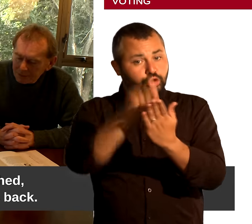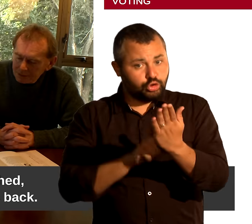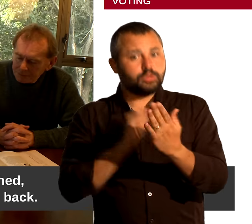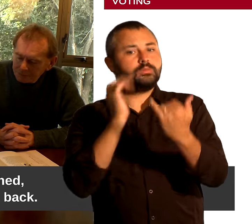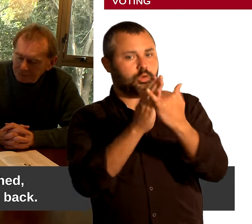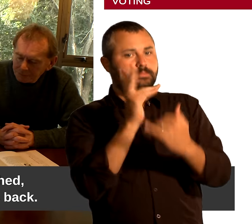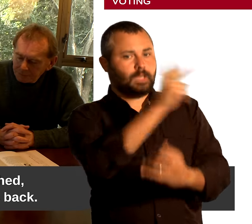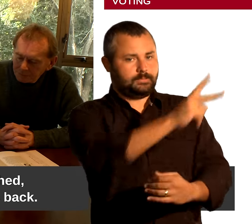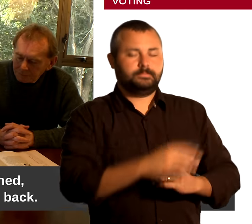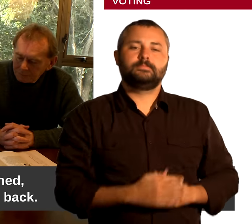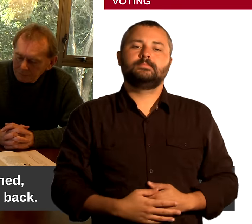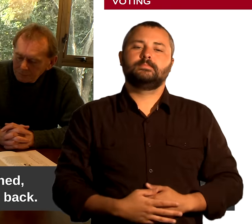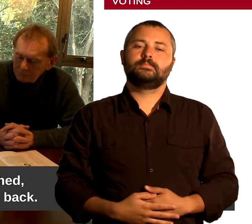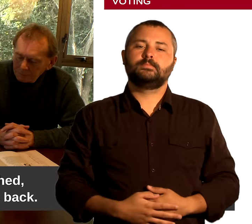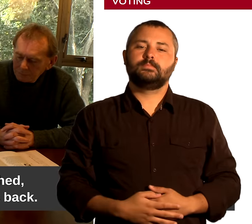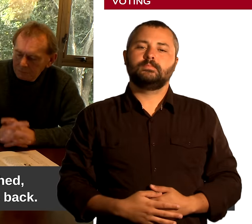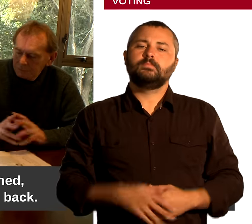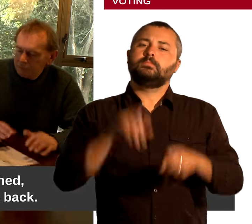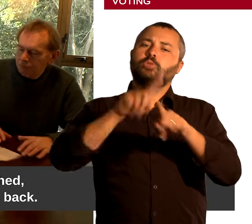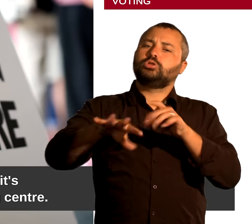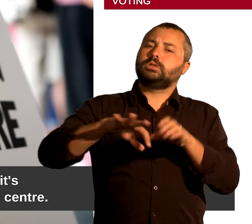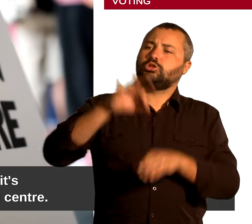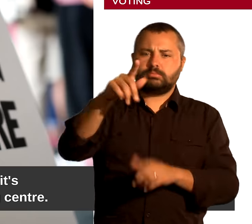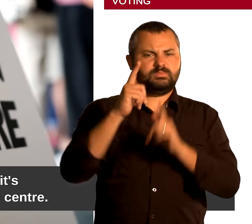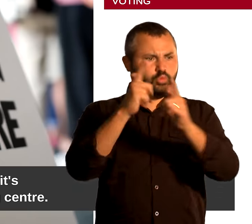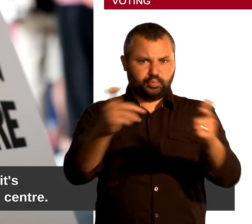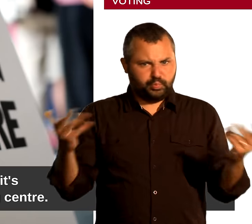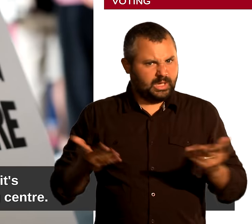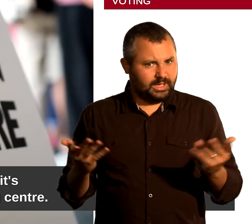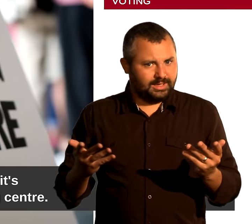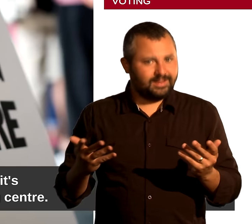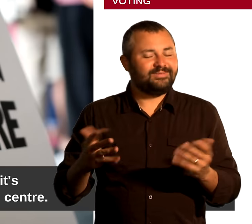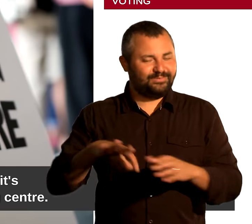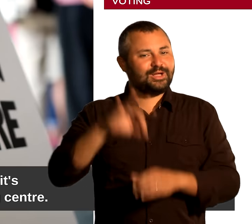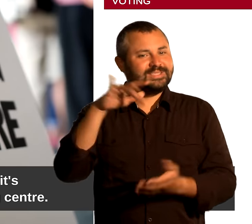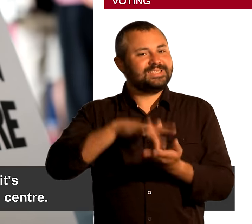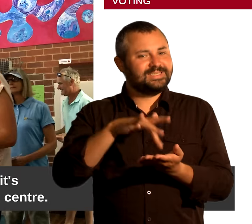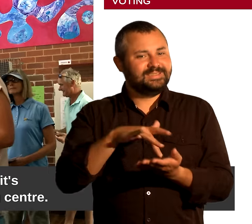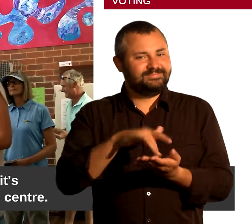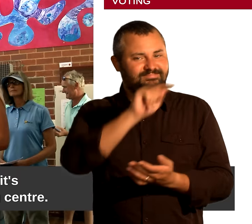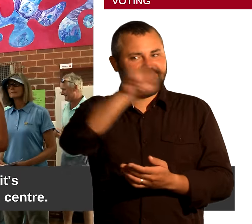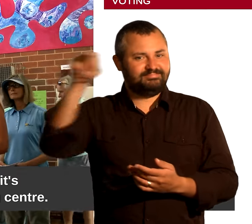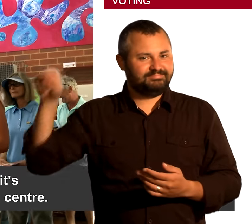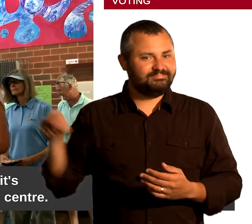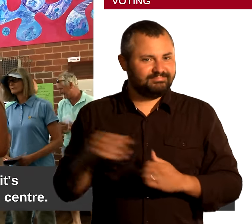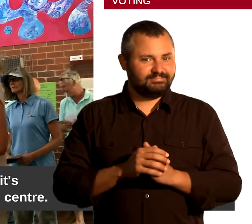When you have finished, mail the voting papers back. For most elections, it's usual to vote at a voting centre.